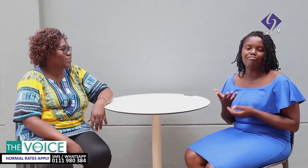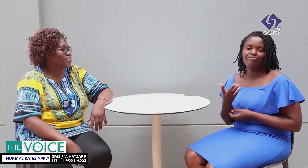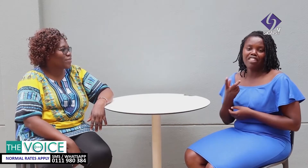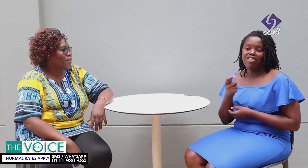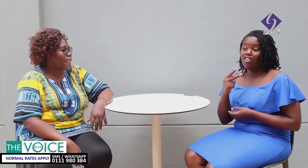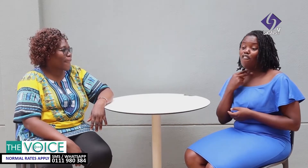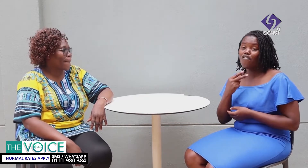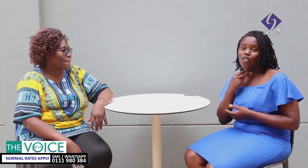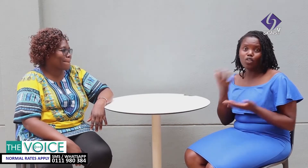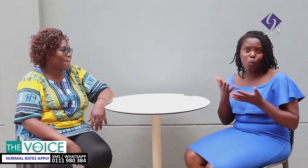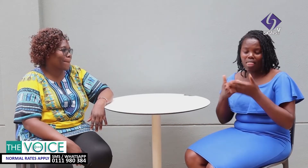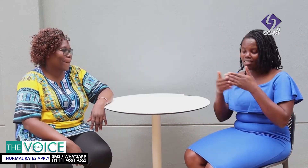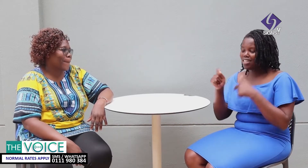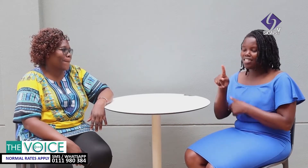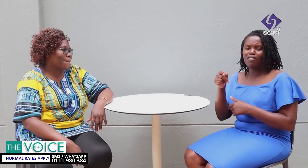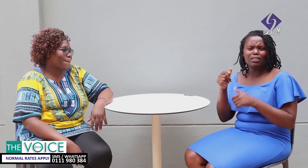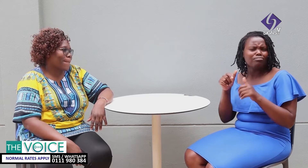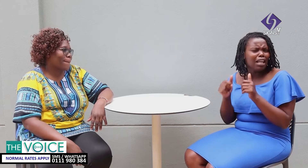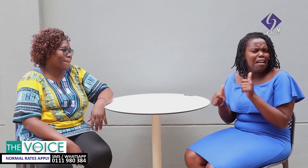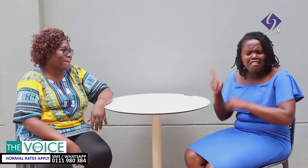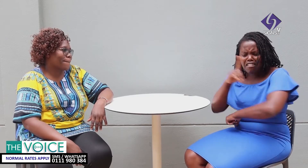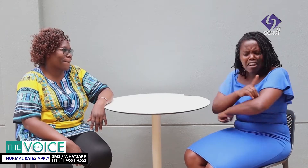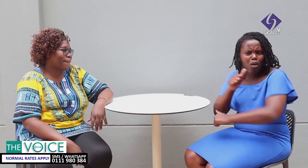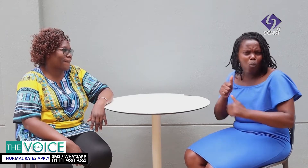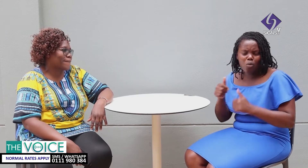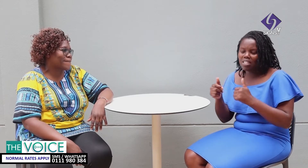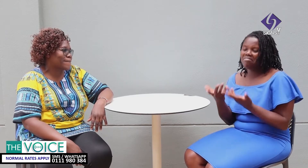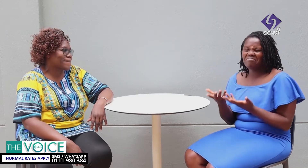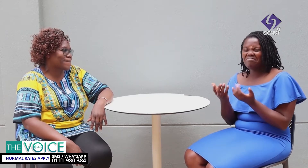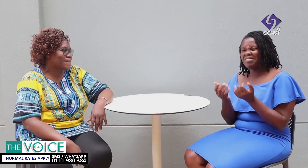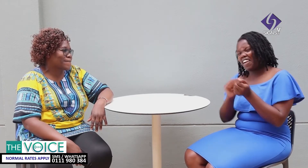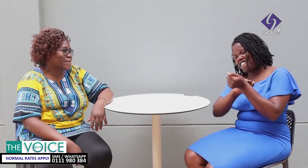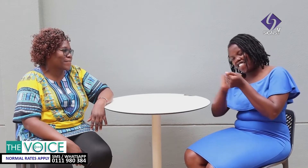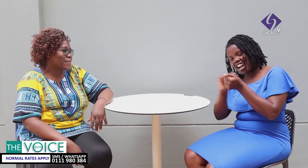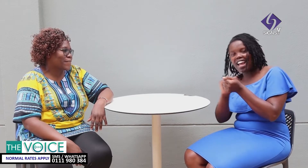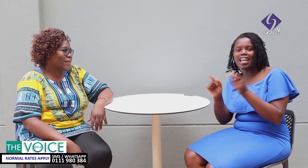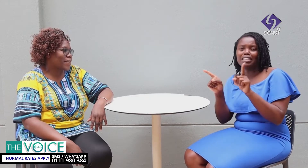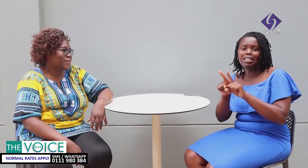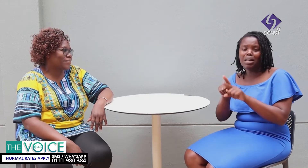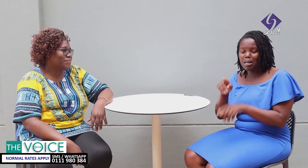voice show on Science TV on Fridays, and we have a repeat on